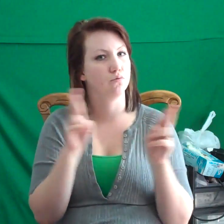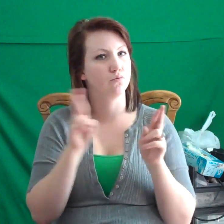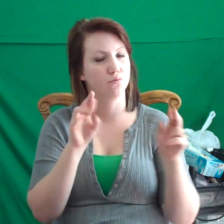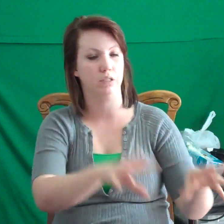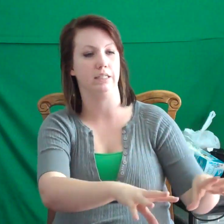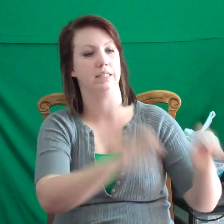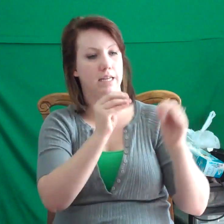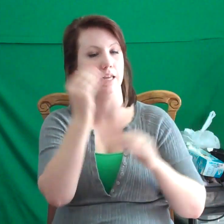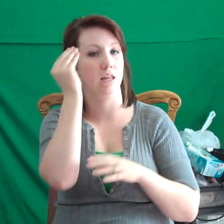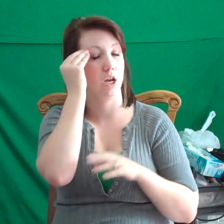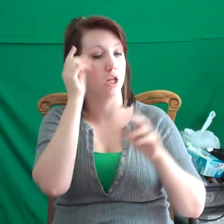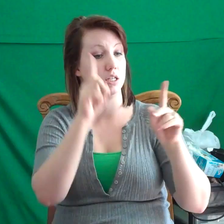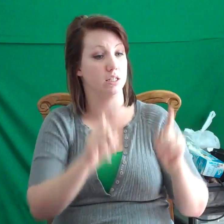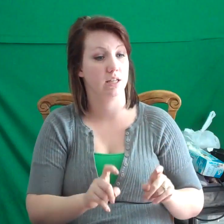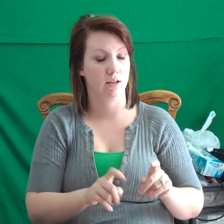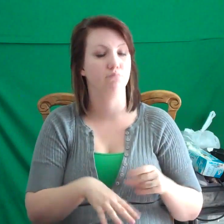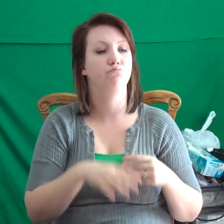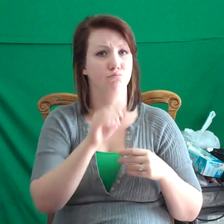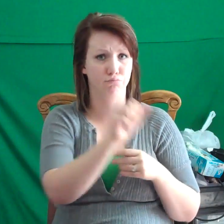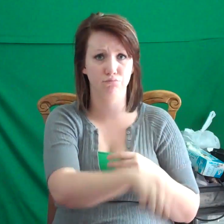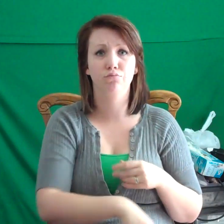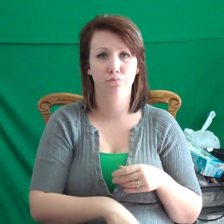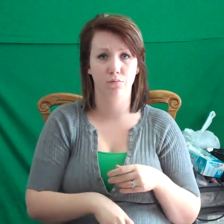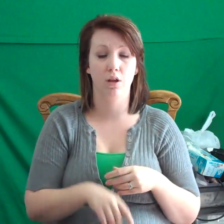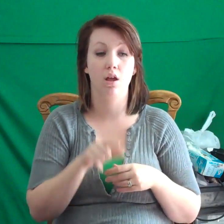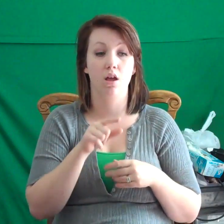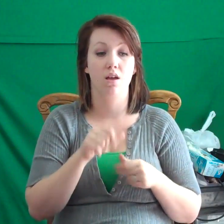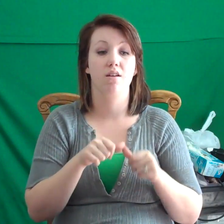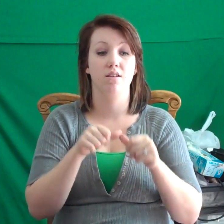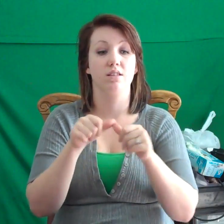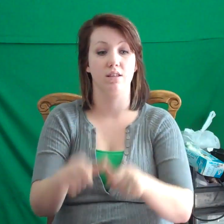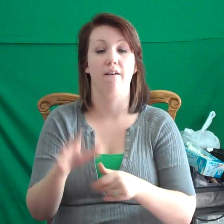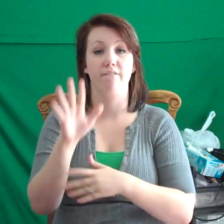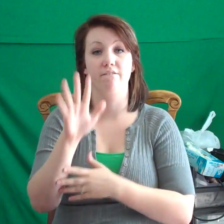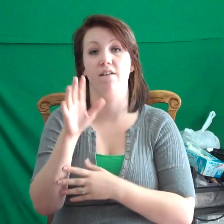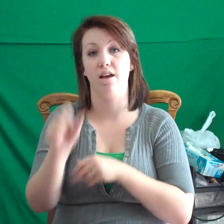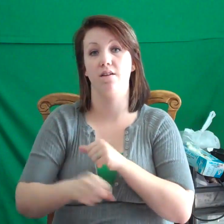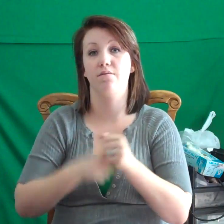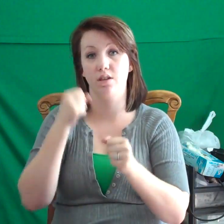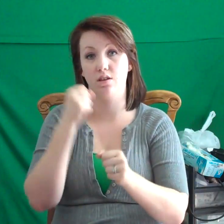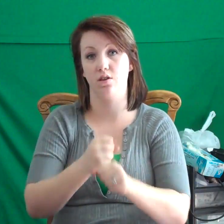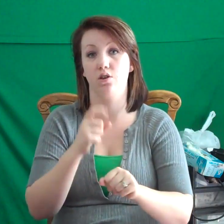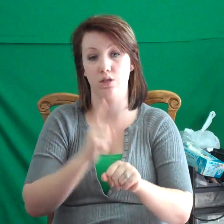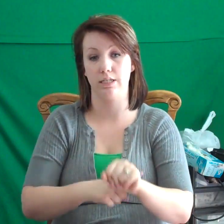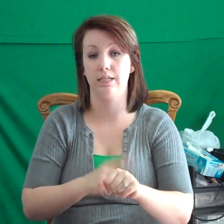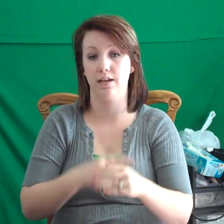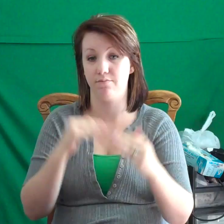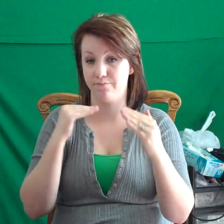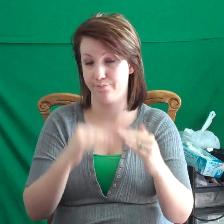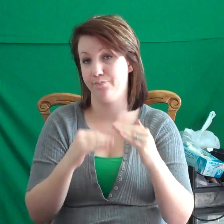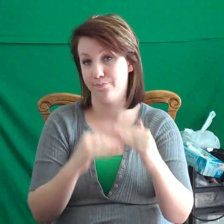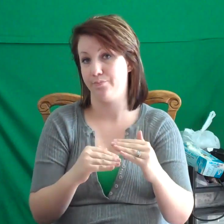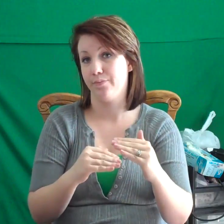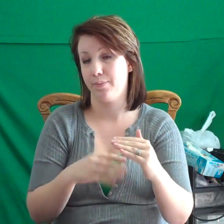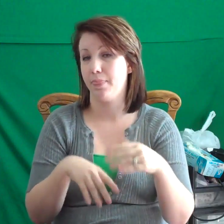take it. What you do is you set a 5-year time limit, because you have 5 years from the date you pass the knowledge